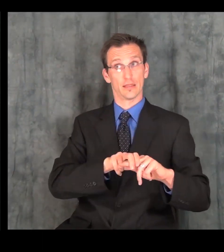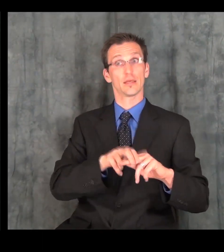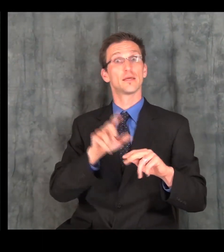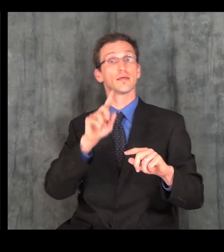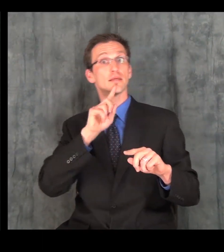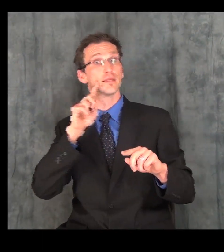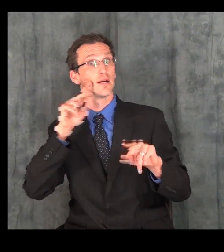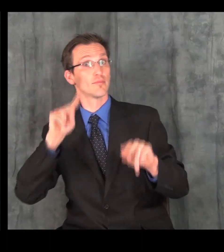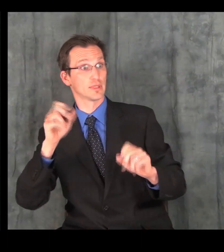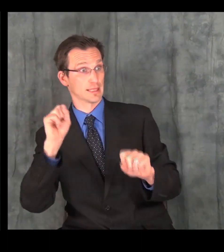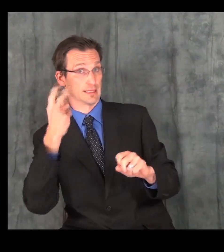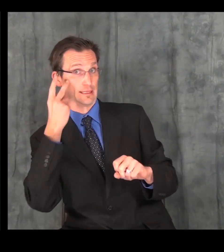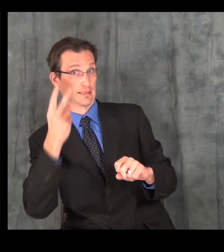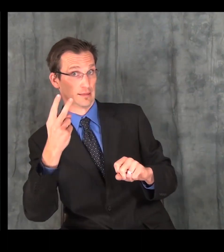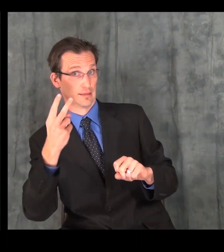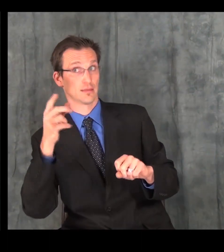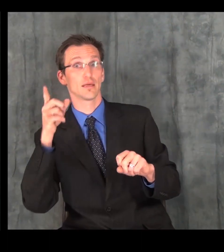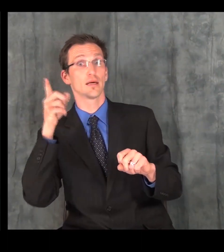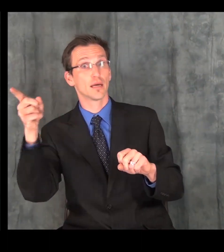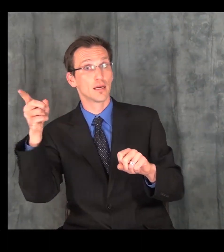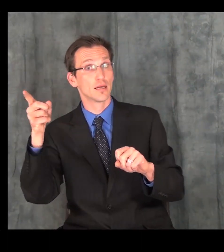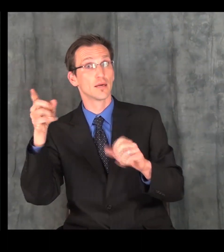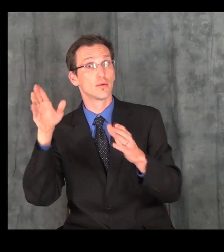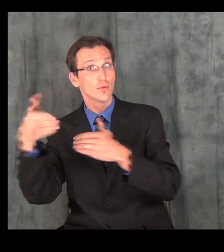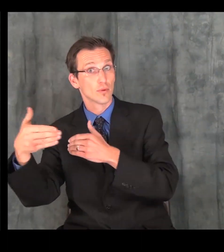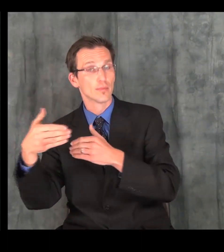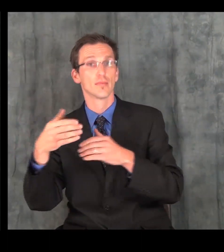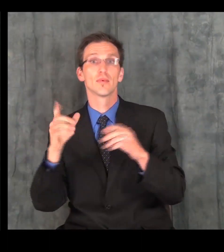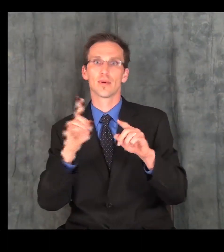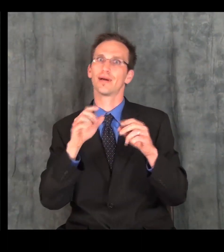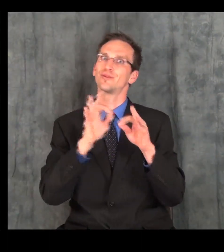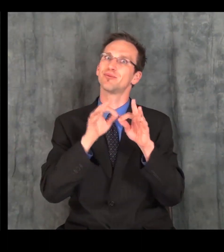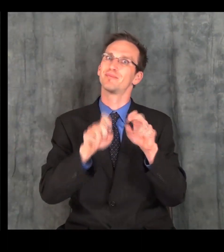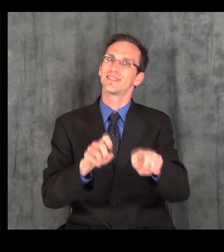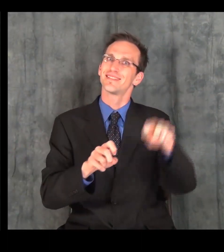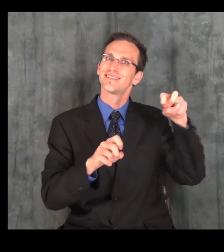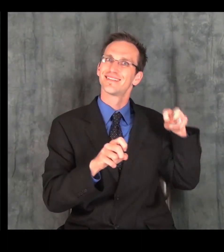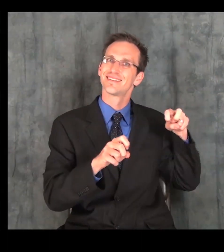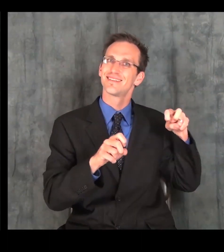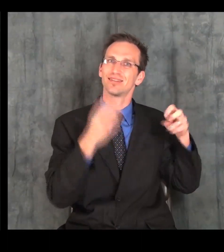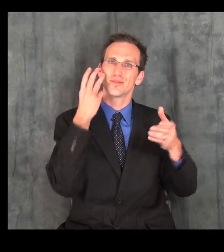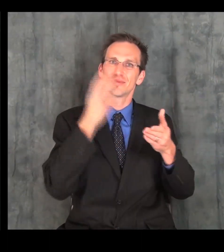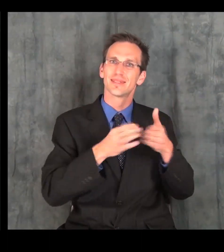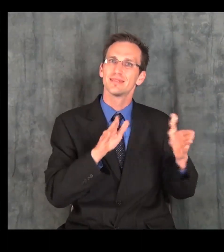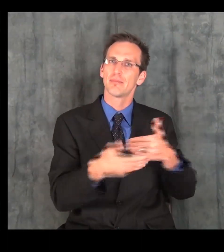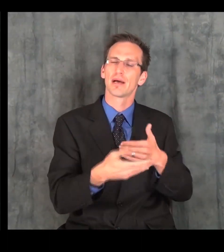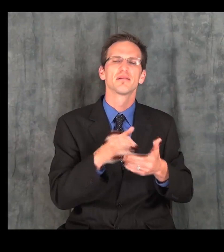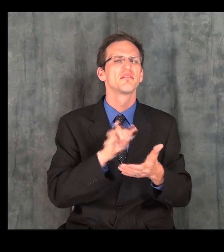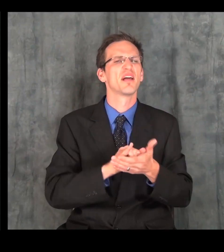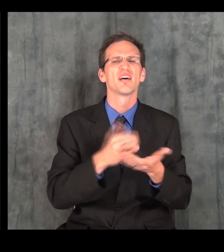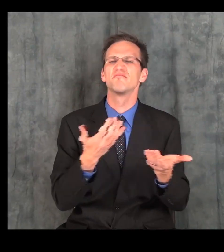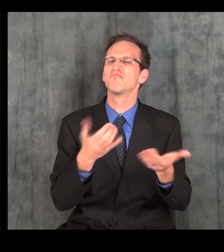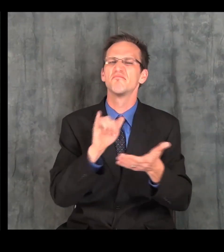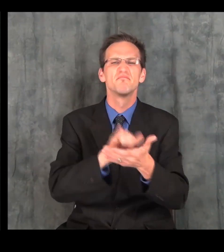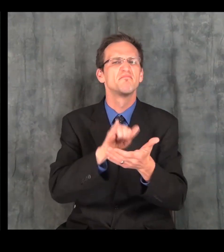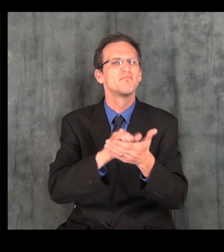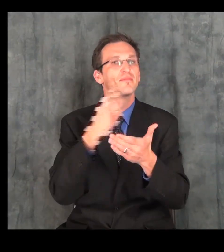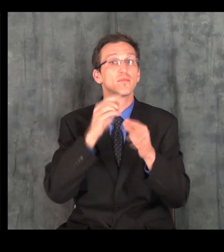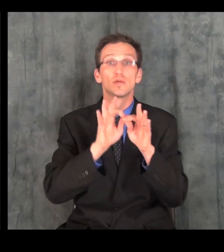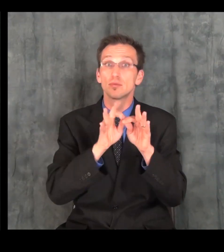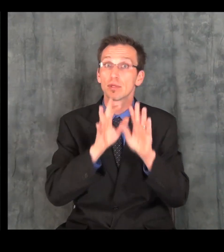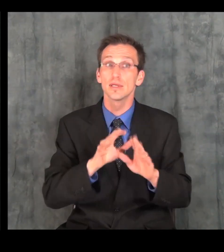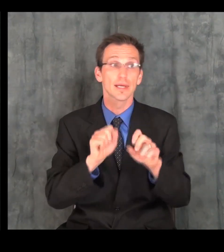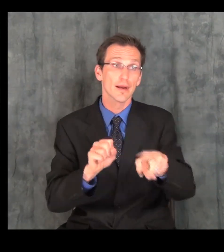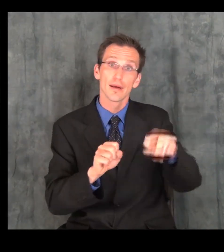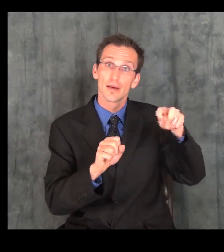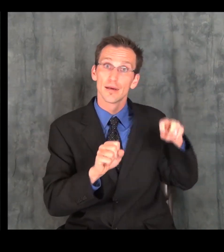the deaf person in a remote location was in the witness box. Now, that wouldn't be feasible for an interpreter to be